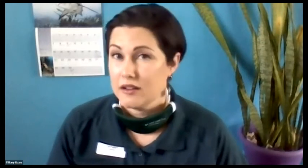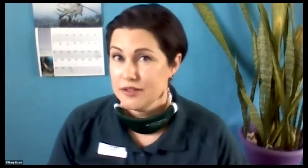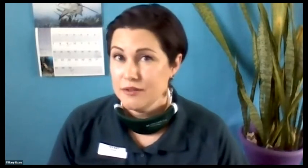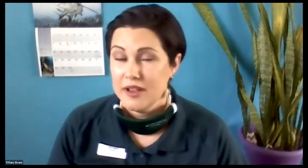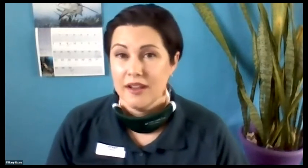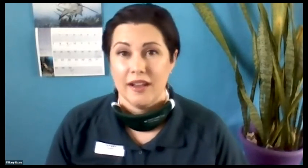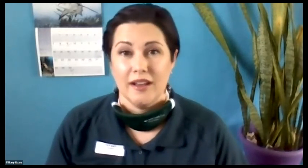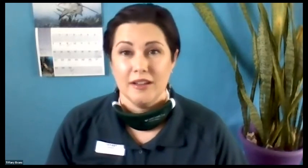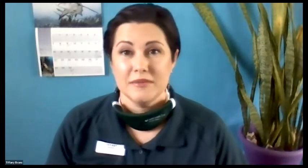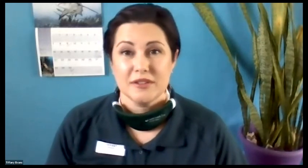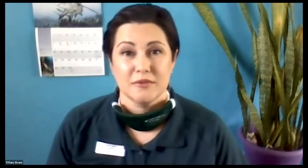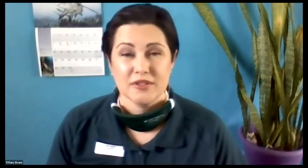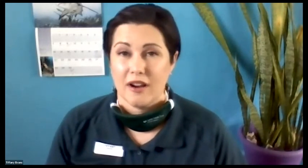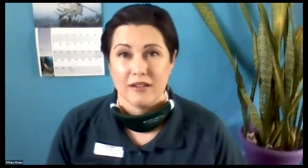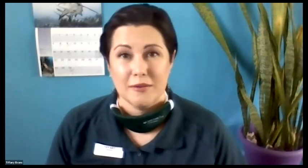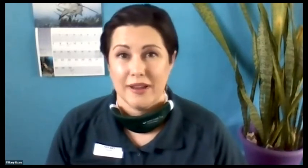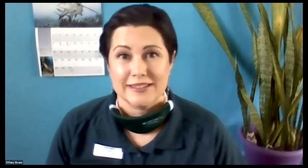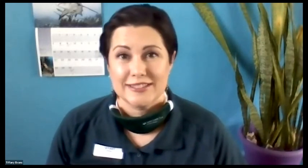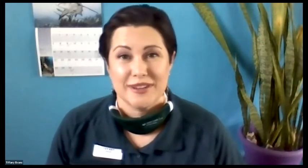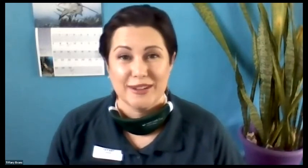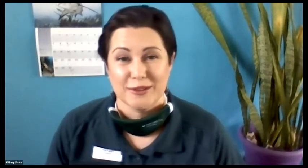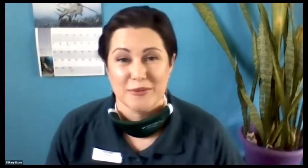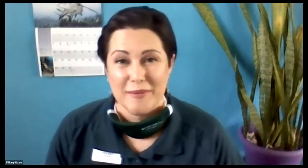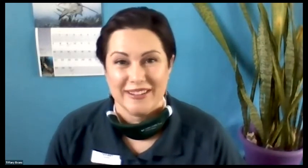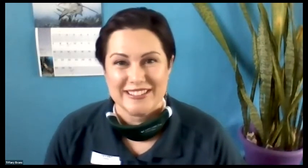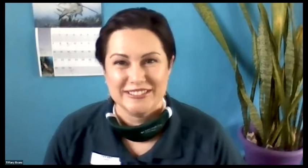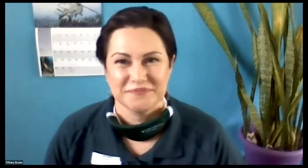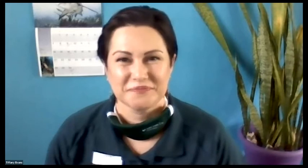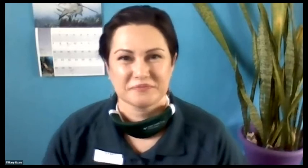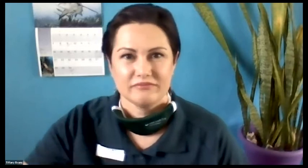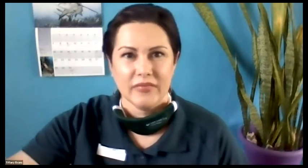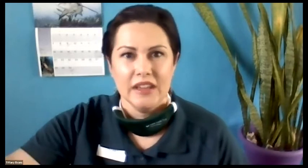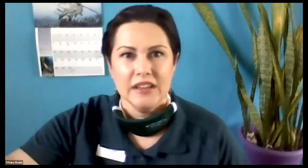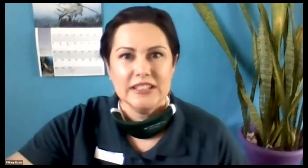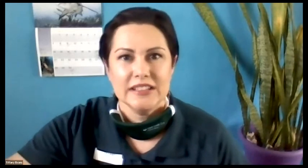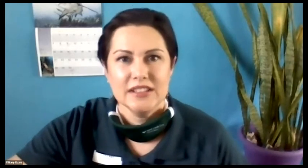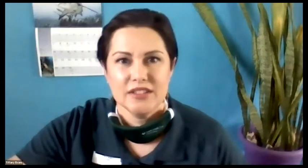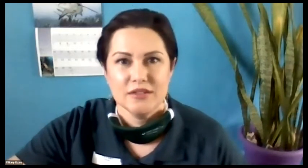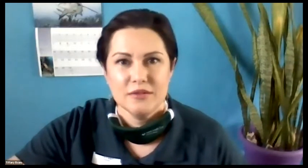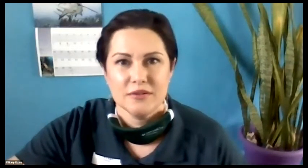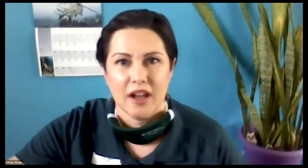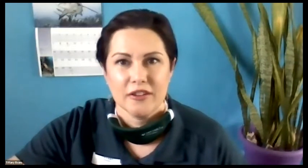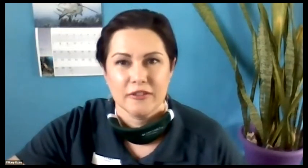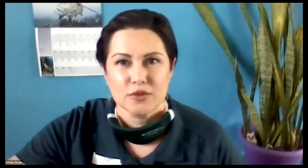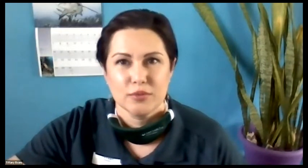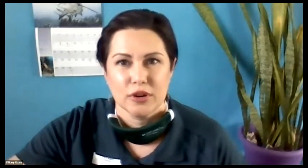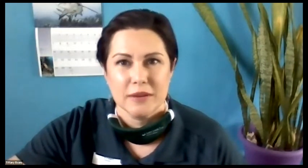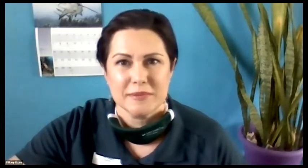zoo. So those are all great ways to kind of learn more about it too. Does the zoo do other virtual programs